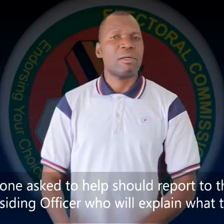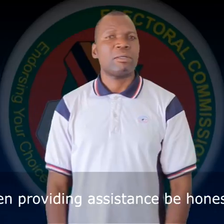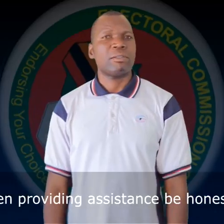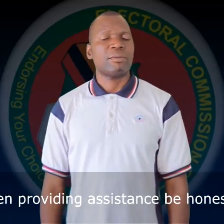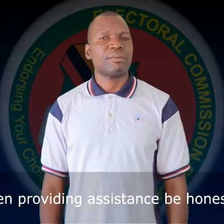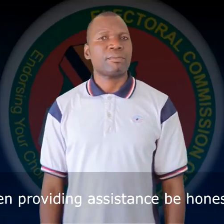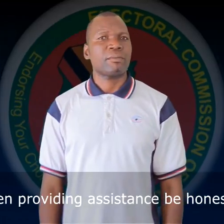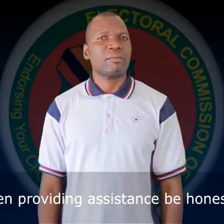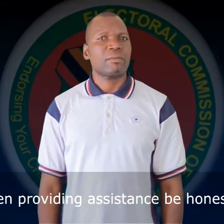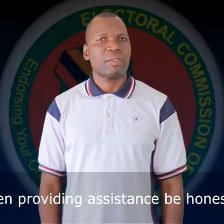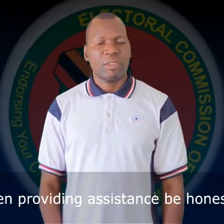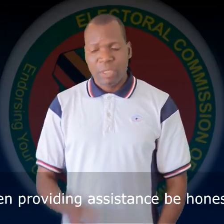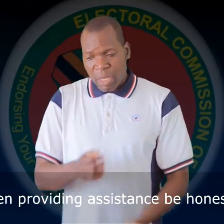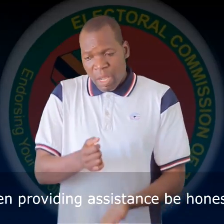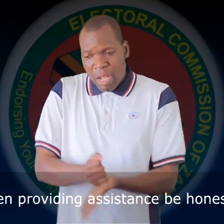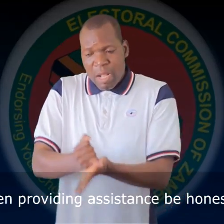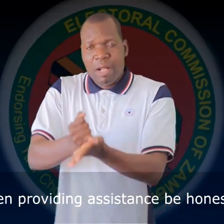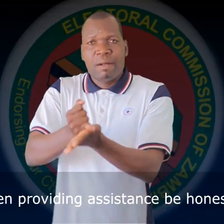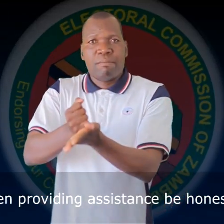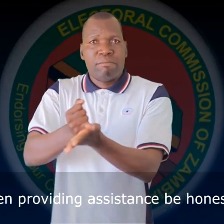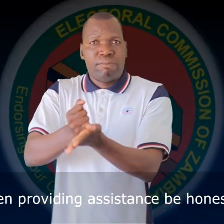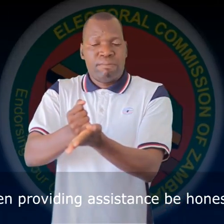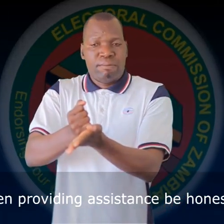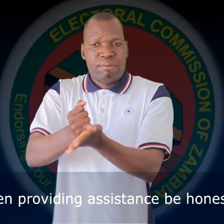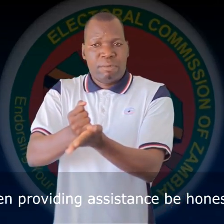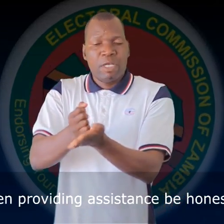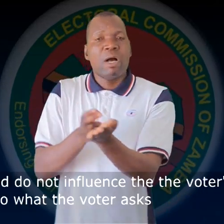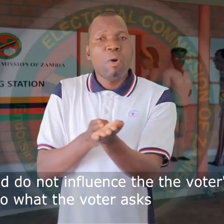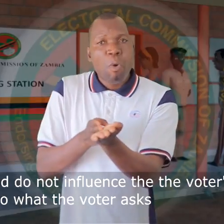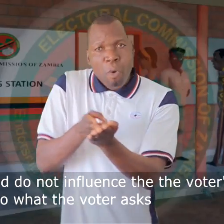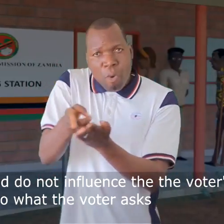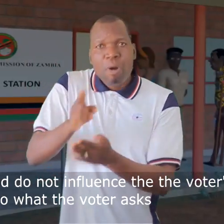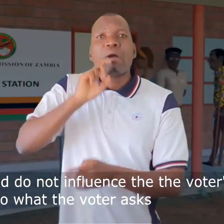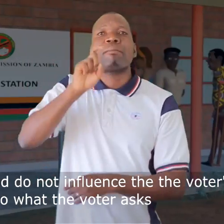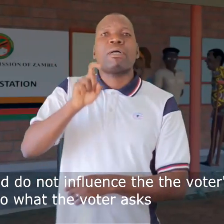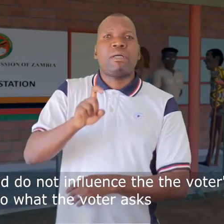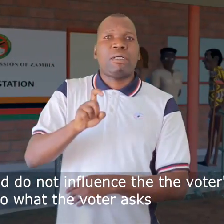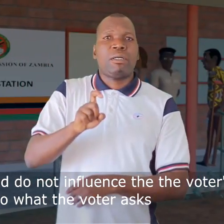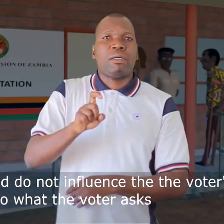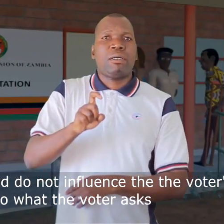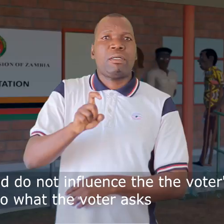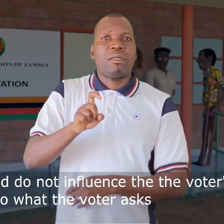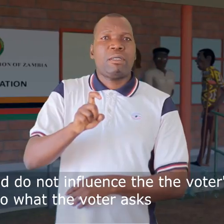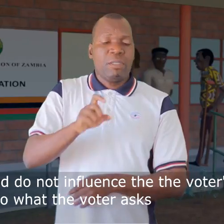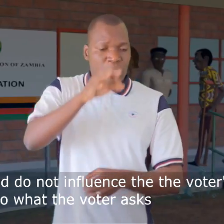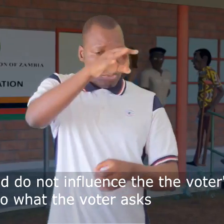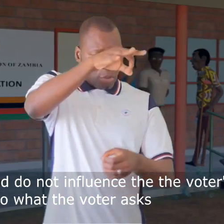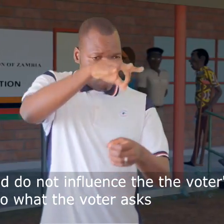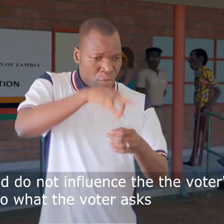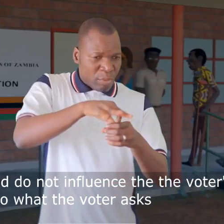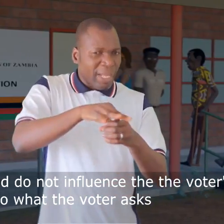When providing assistance, be honest and do not influence the voter's mind, but do what the voter asks.